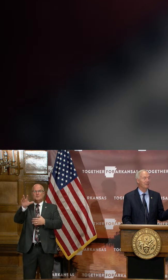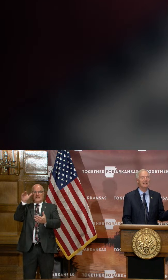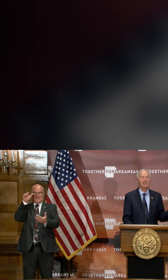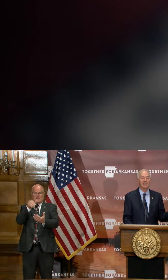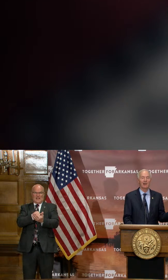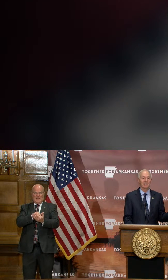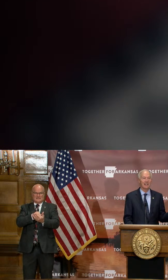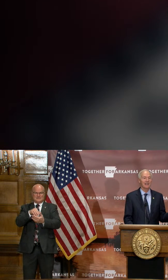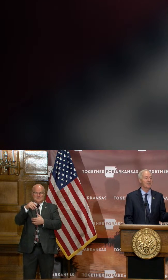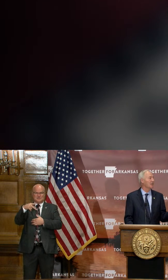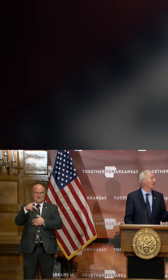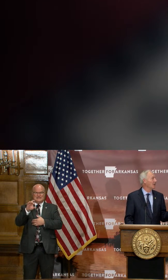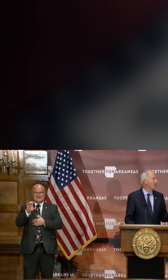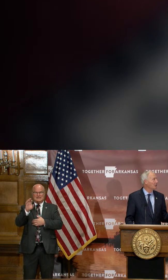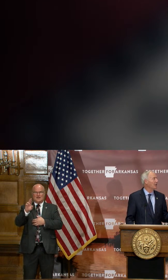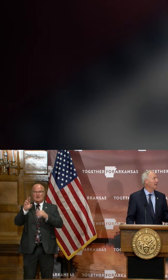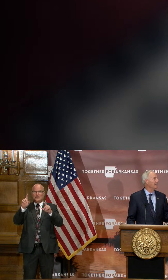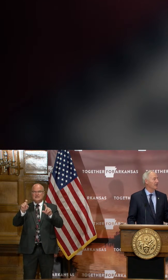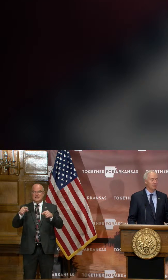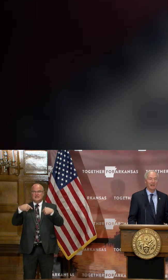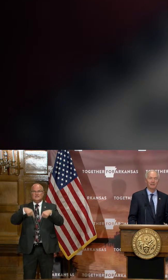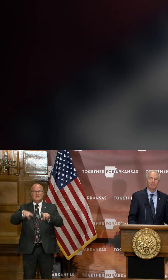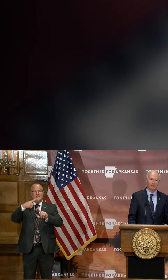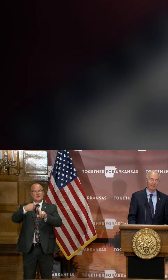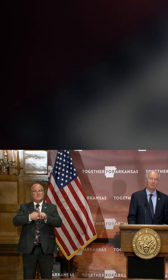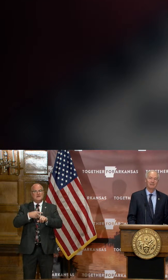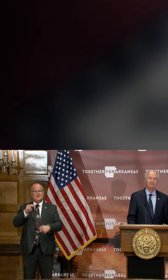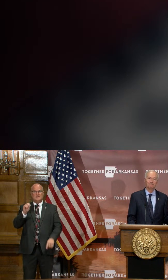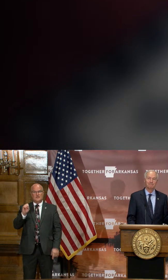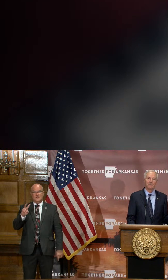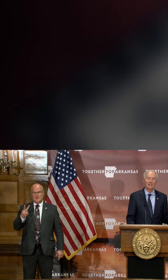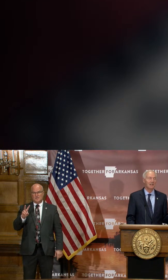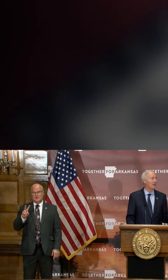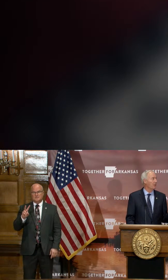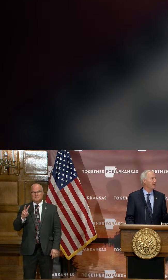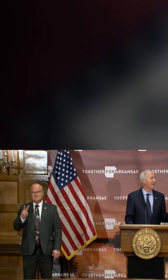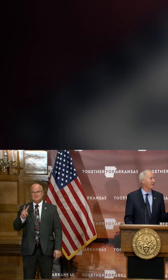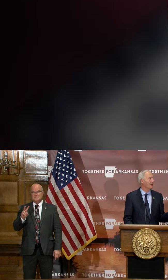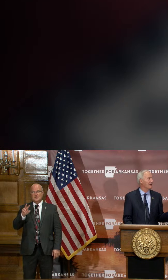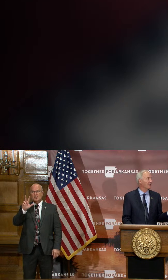333,000 PCR tests during the month of November.